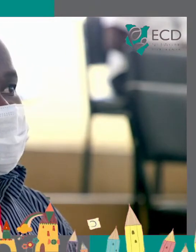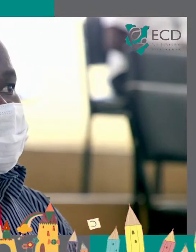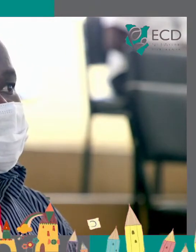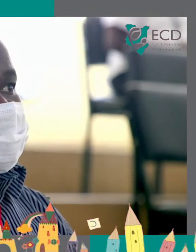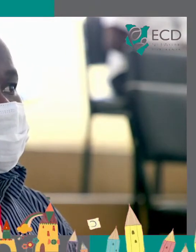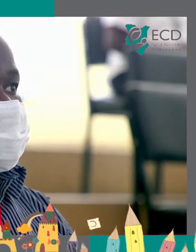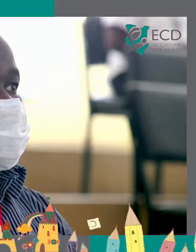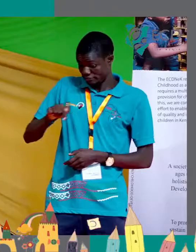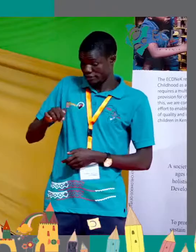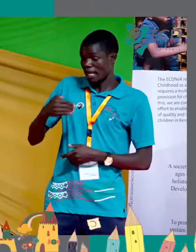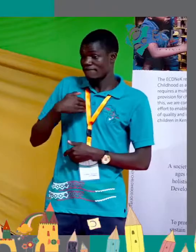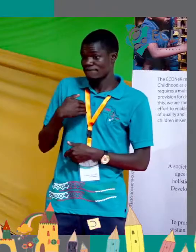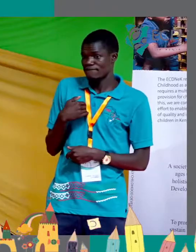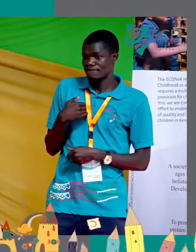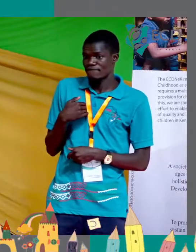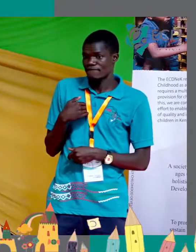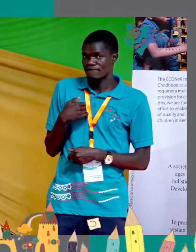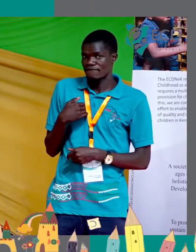We have